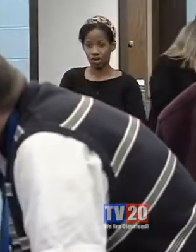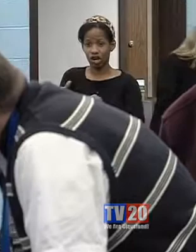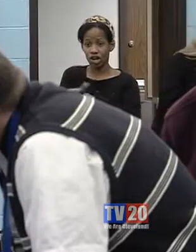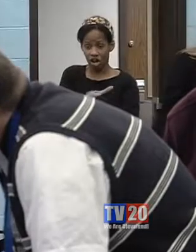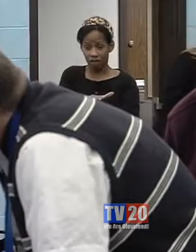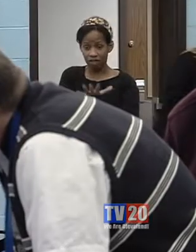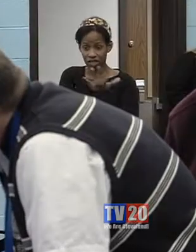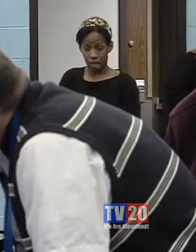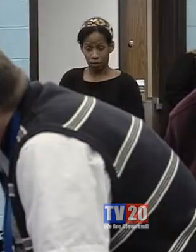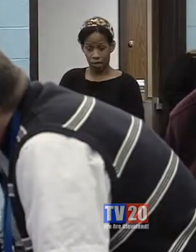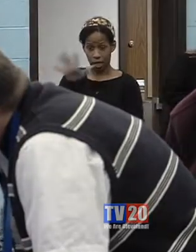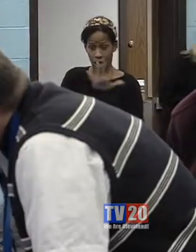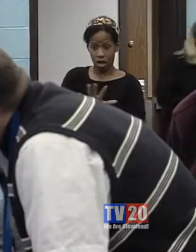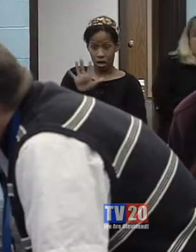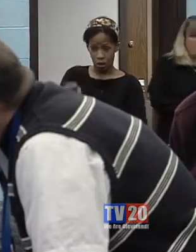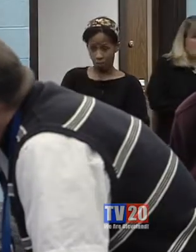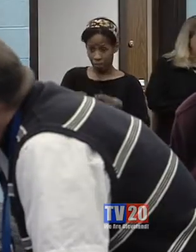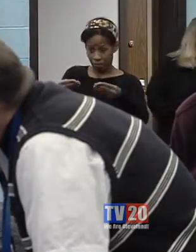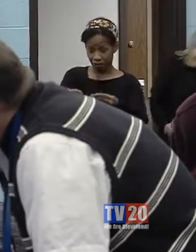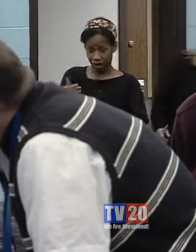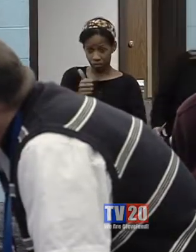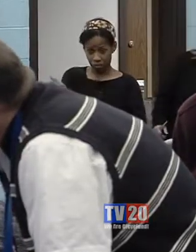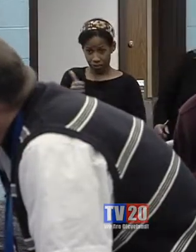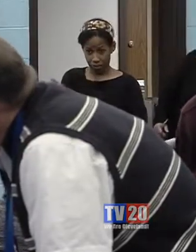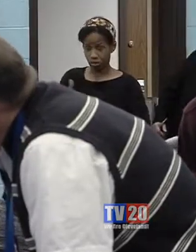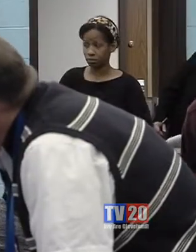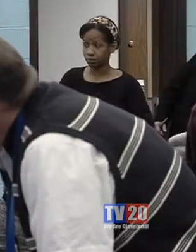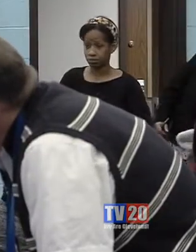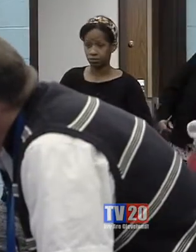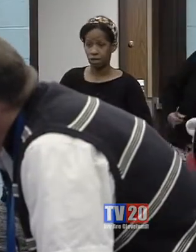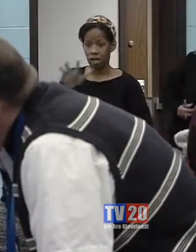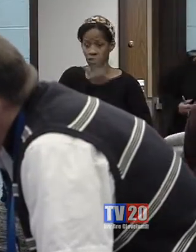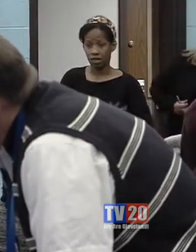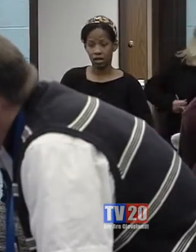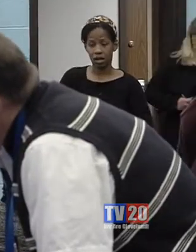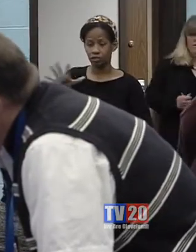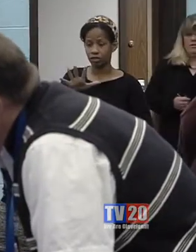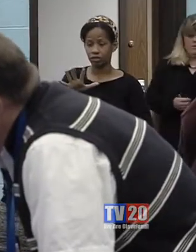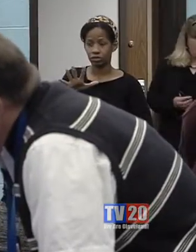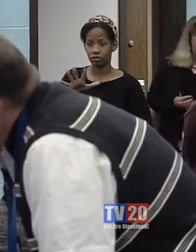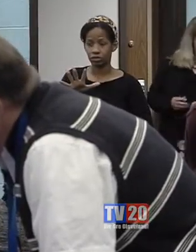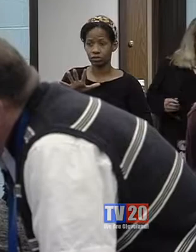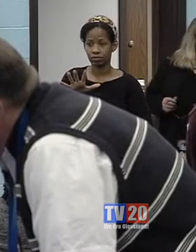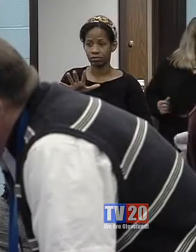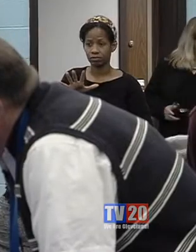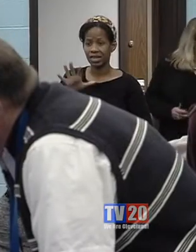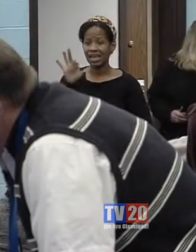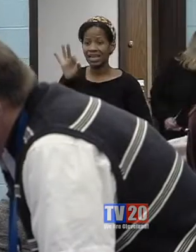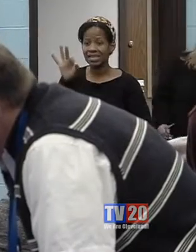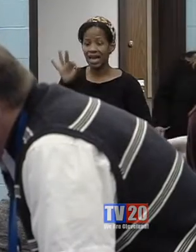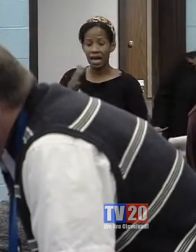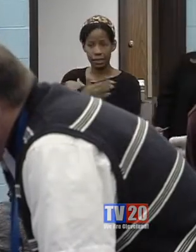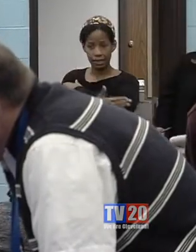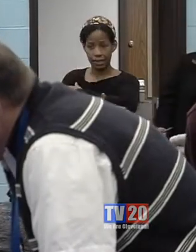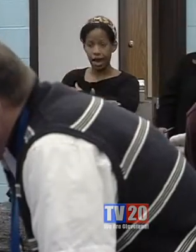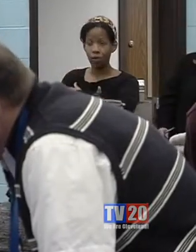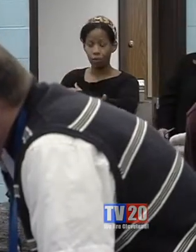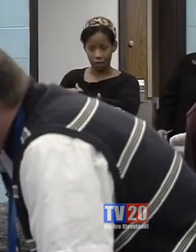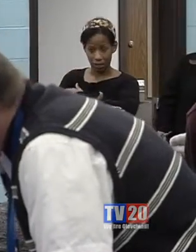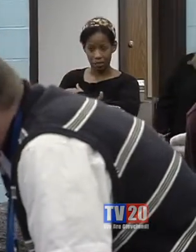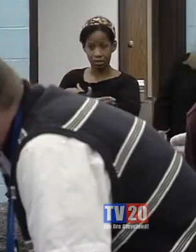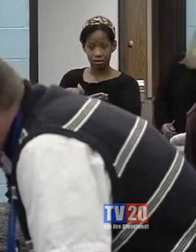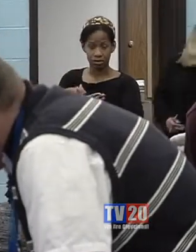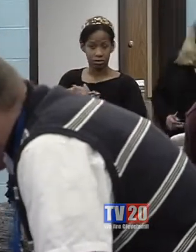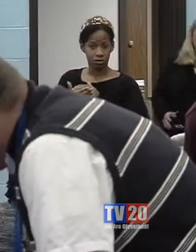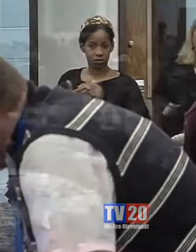area, and do we provide transportation? The coverage area is 9 counties as far as adults go,